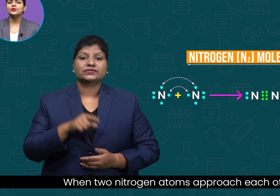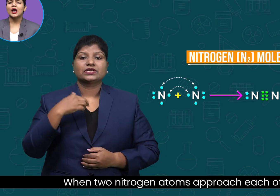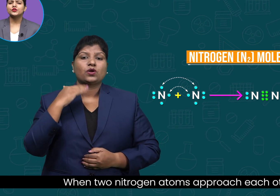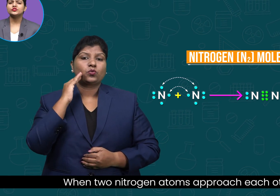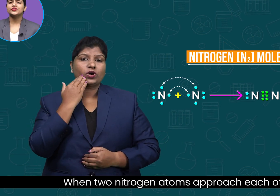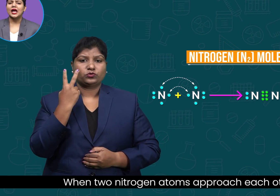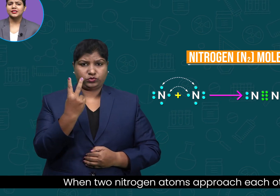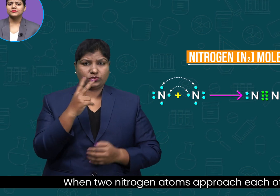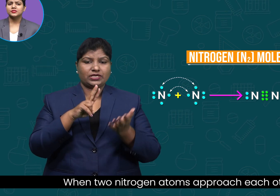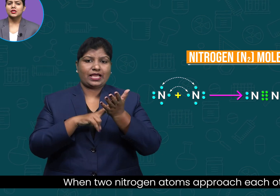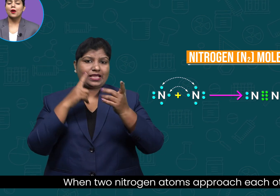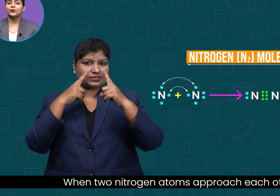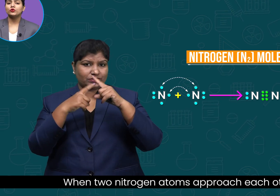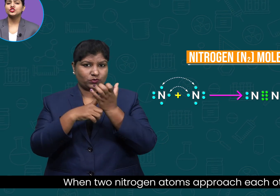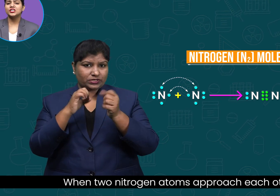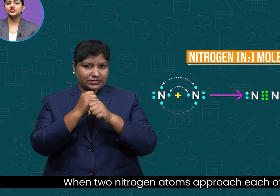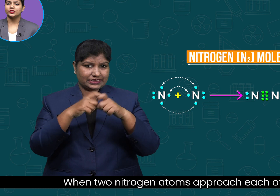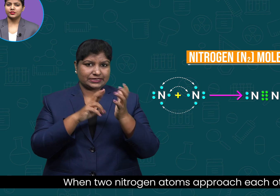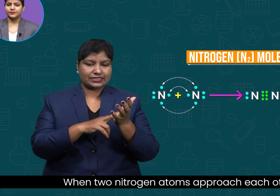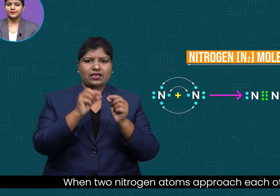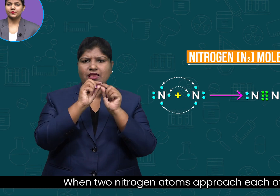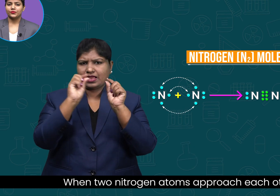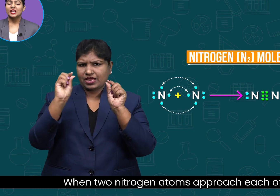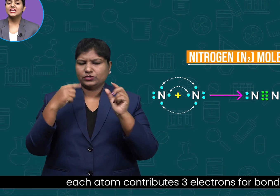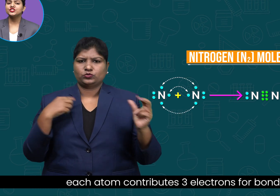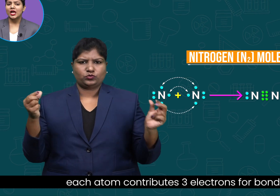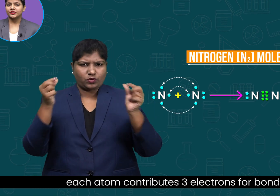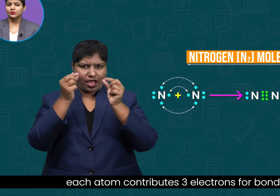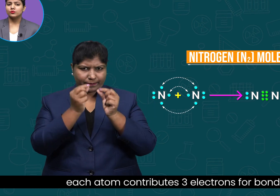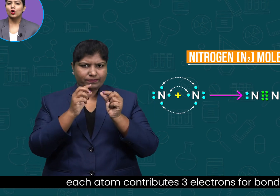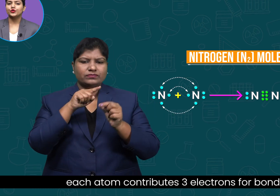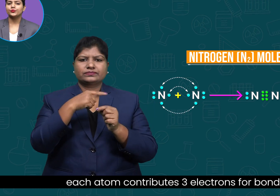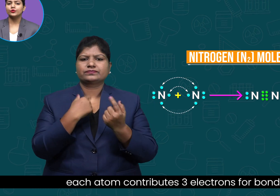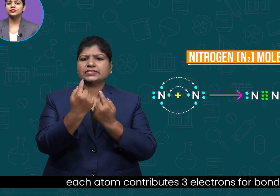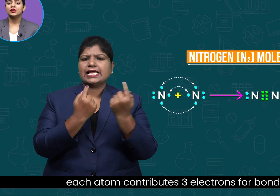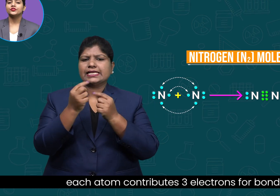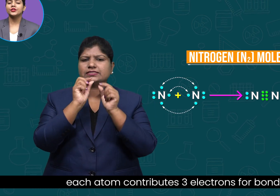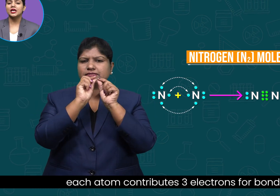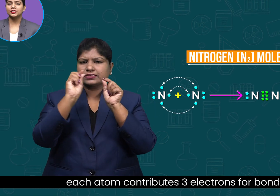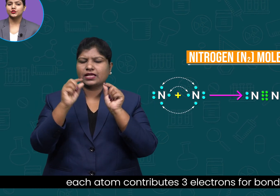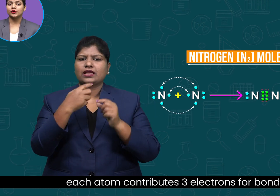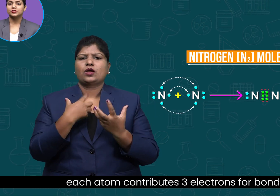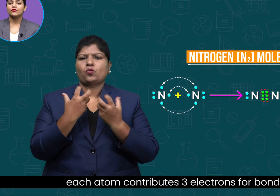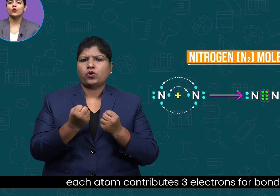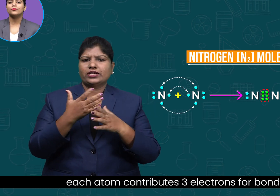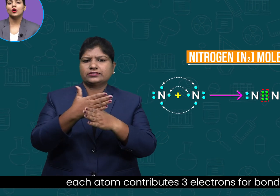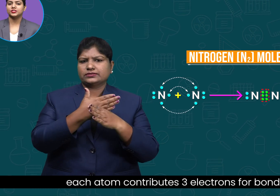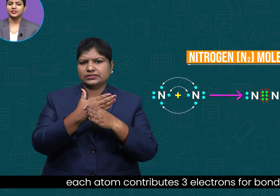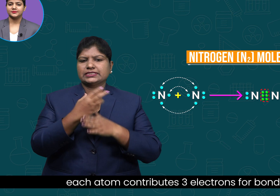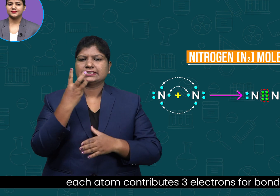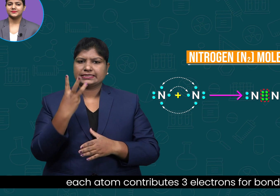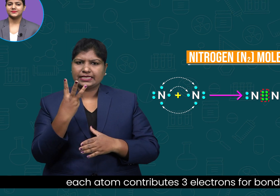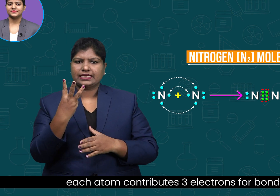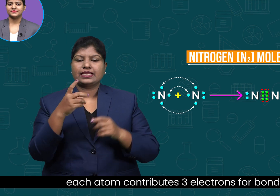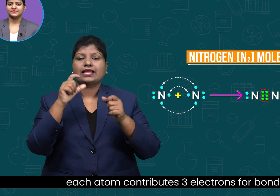When two nitrogen atoms approach each other, each atom contributes 3 electrons for